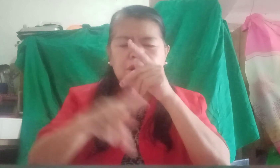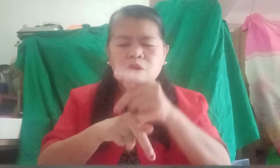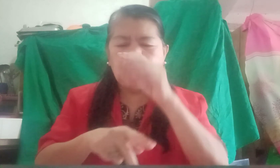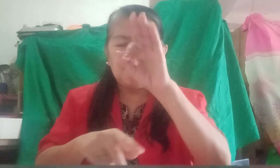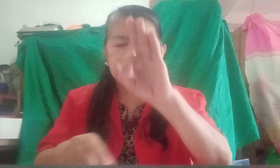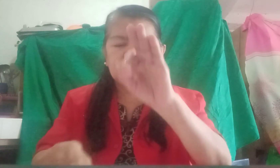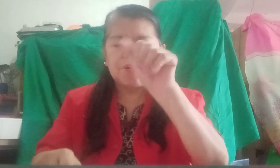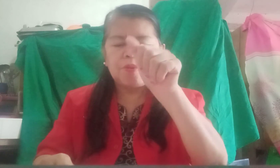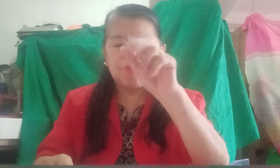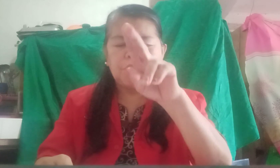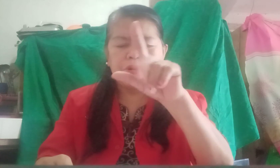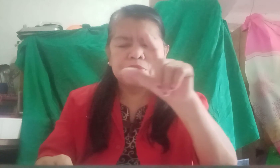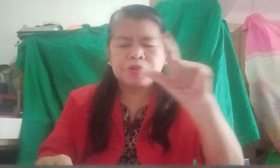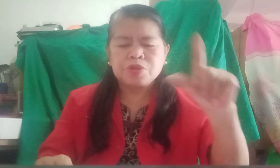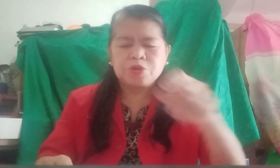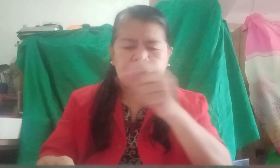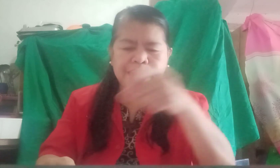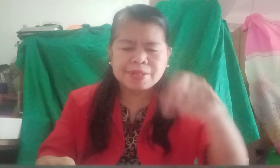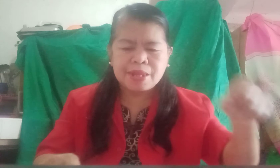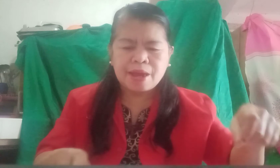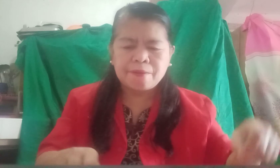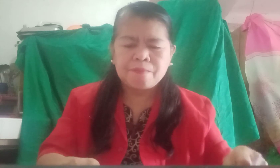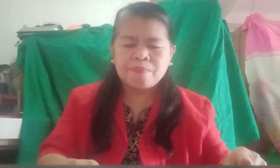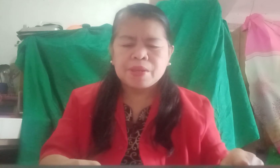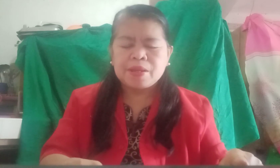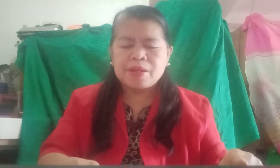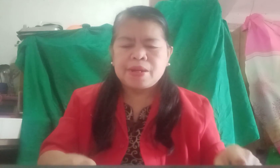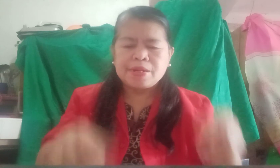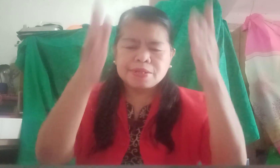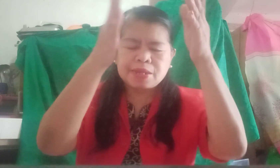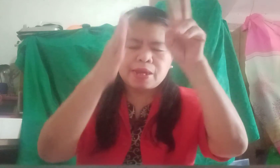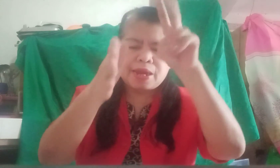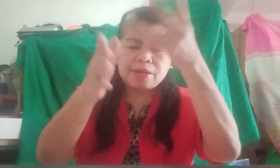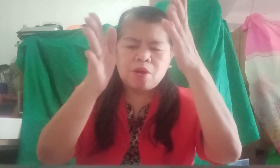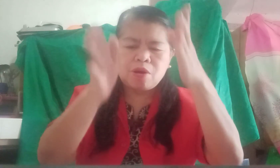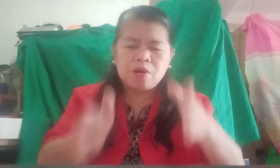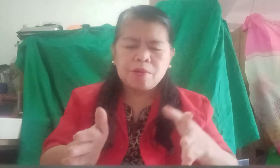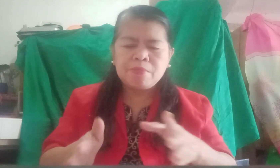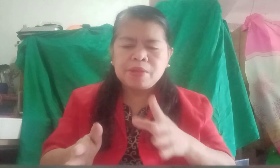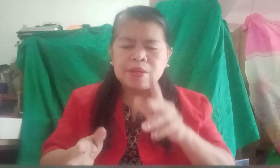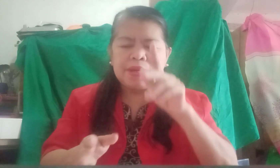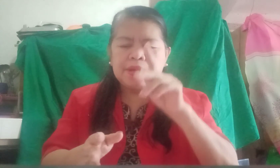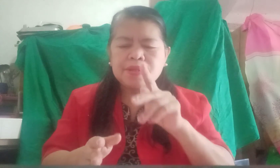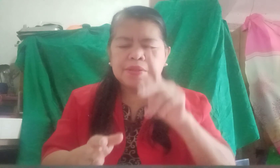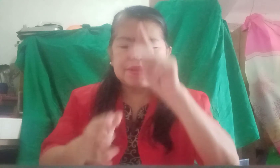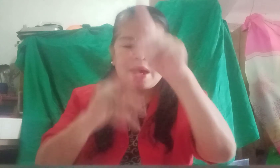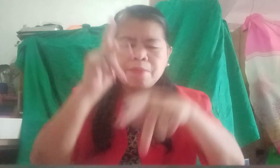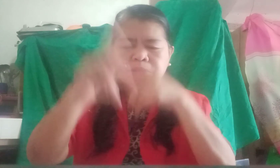of fault. So you list down. Then second column, types